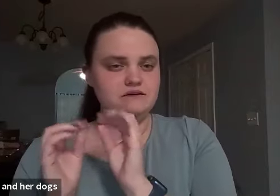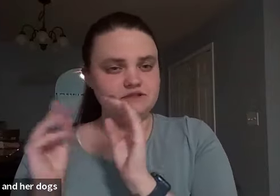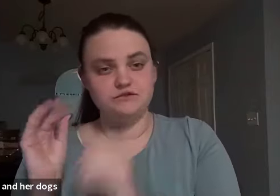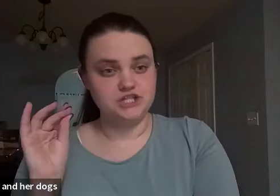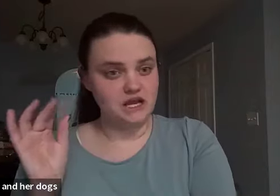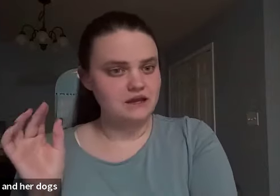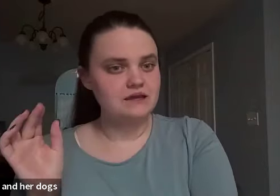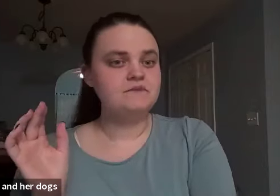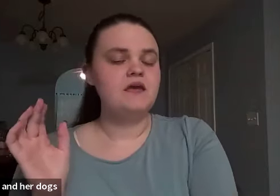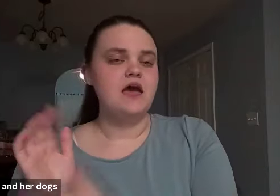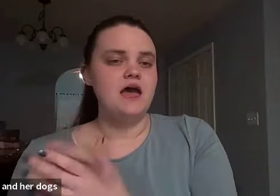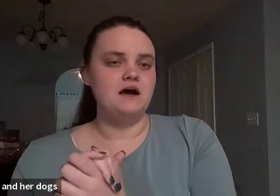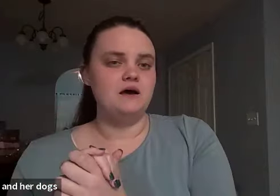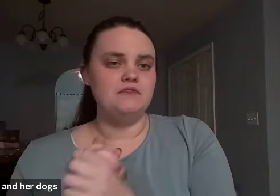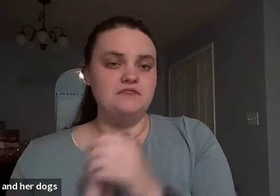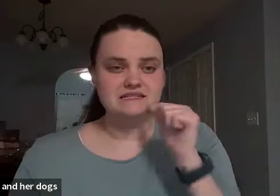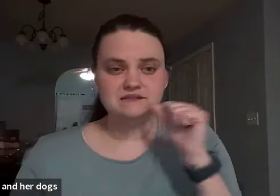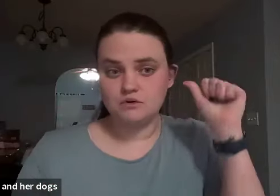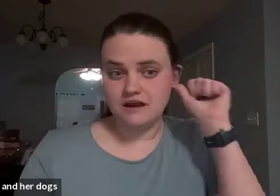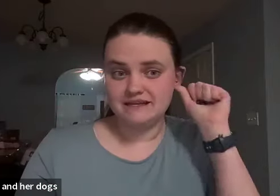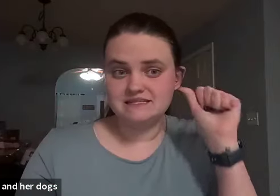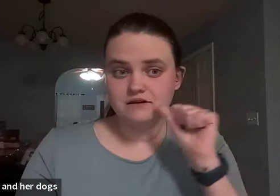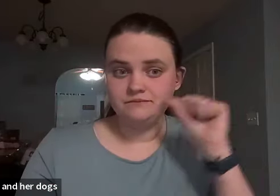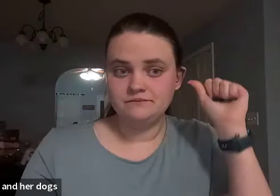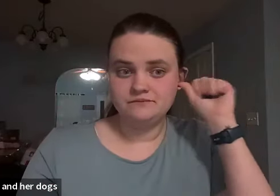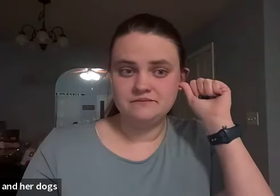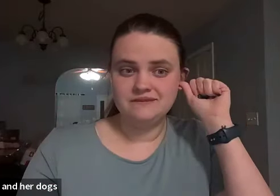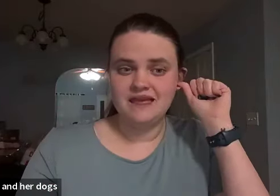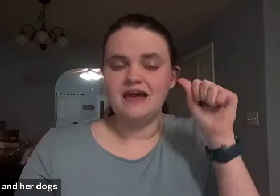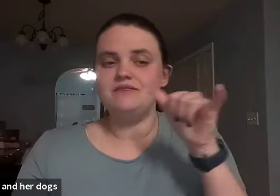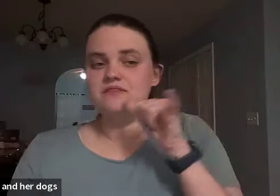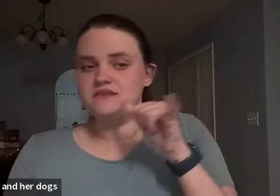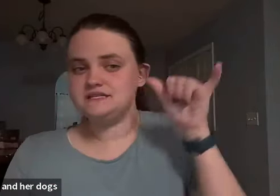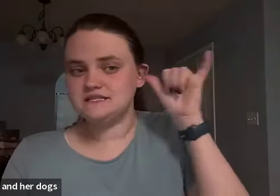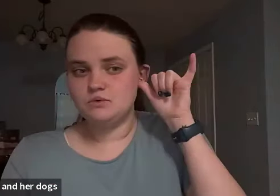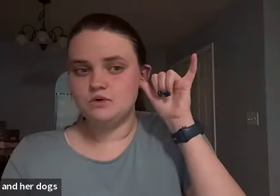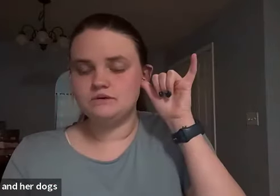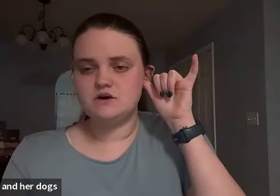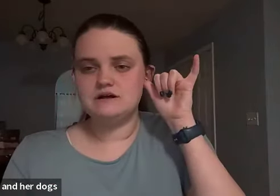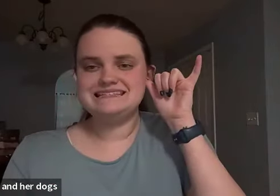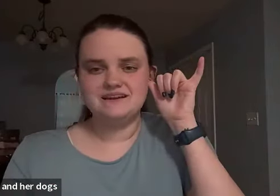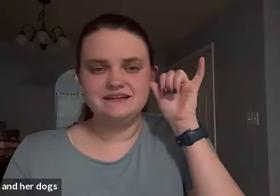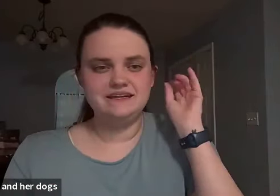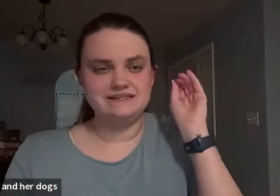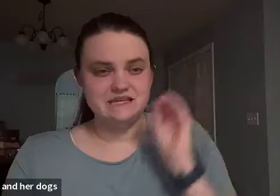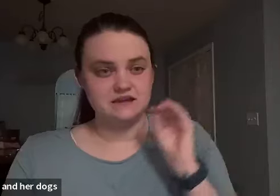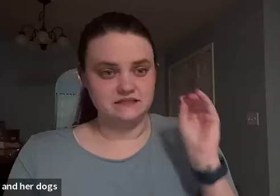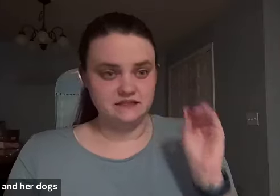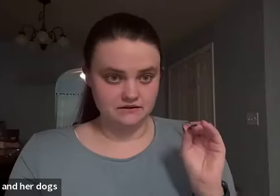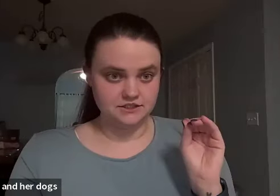of differentiating it. This is more ASL. And then this is more what's called signing exact